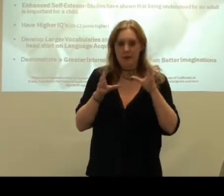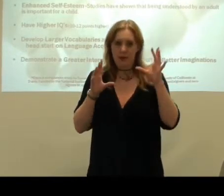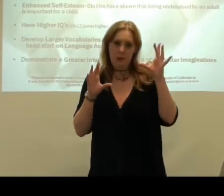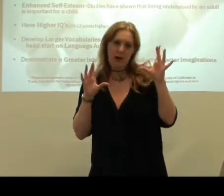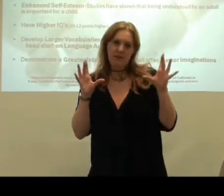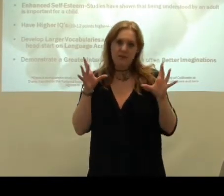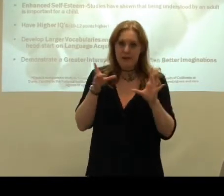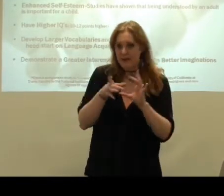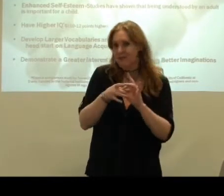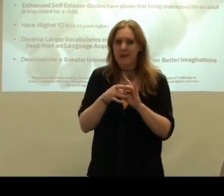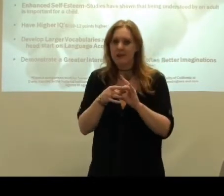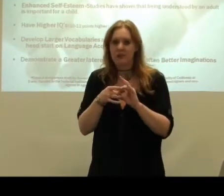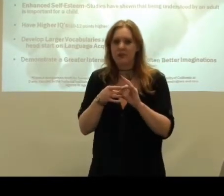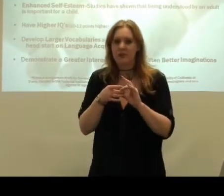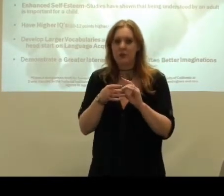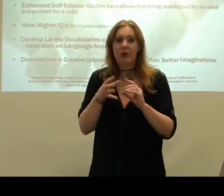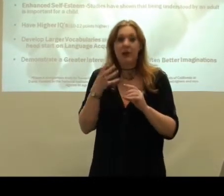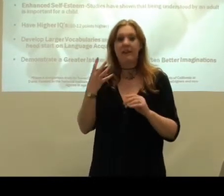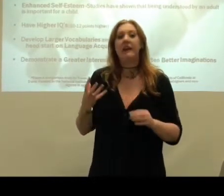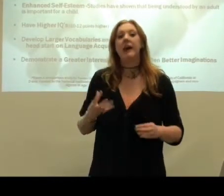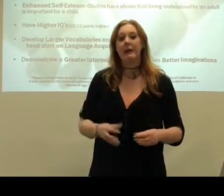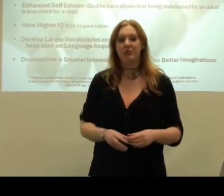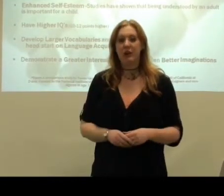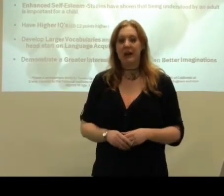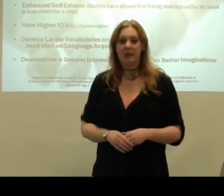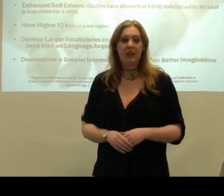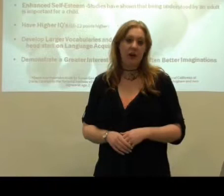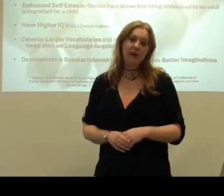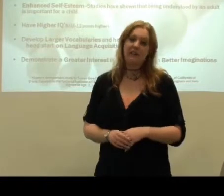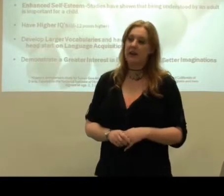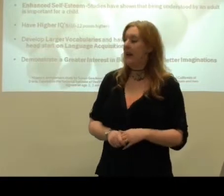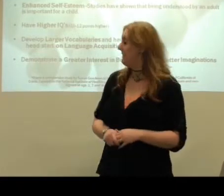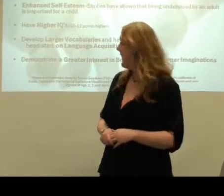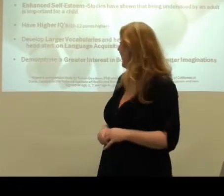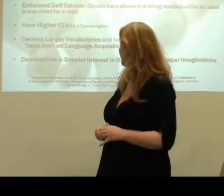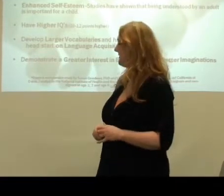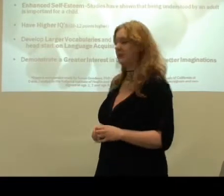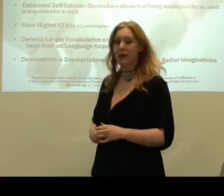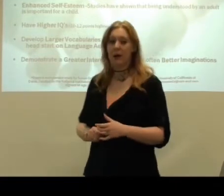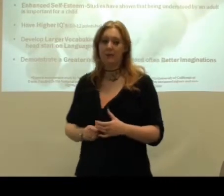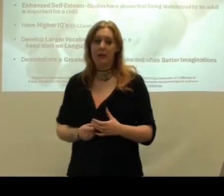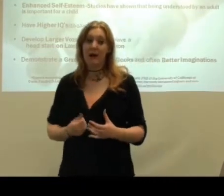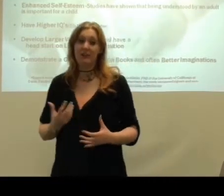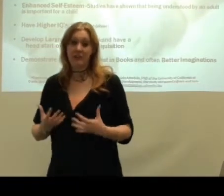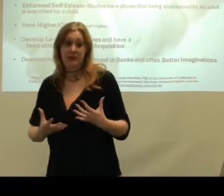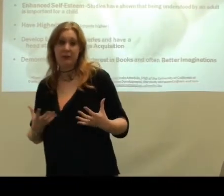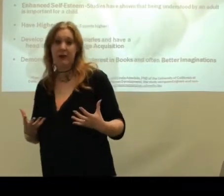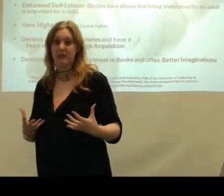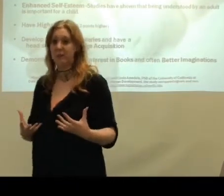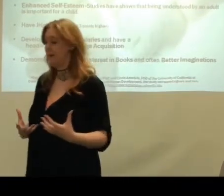little minds to make these connections, to think abstract thoughts and to have these imaginative